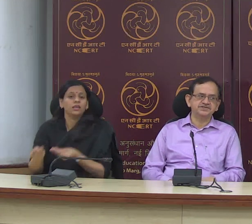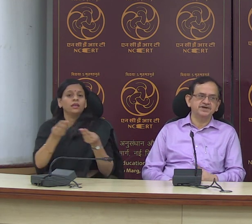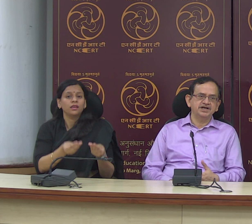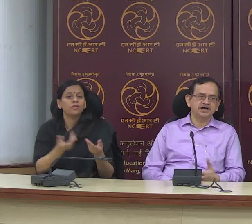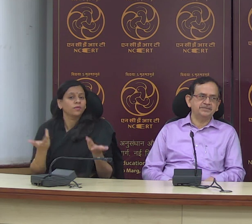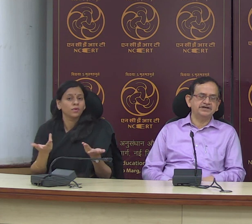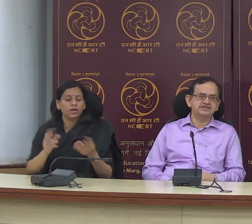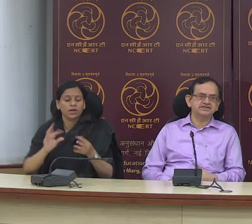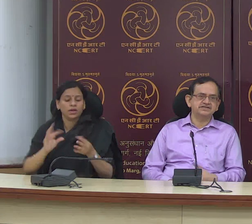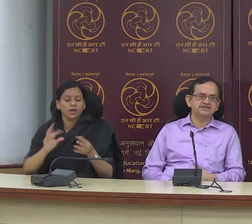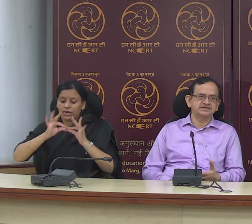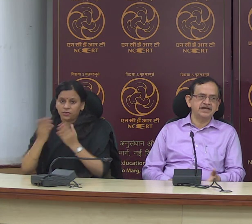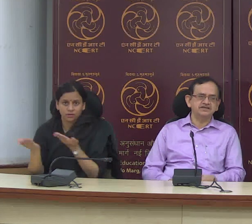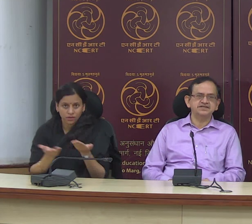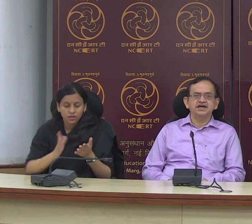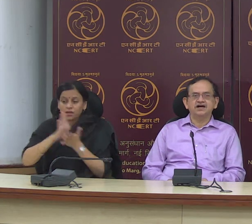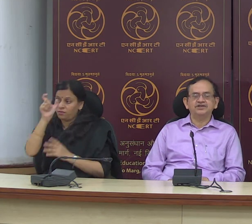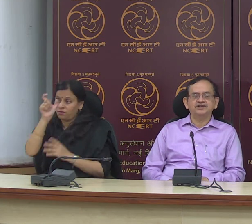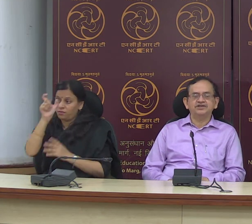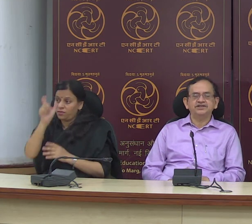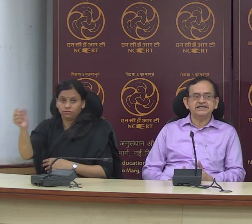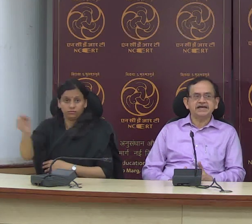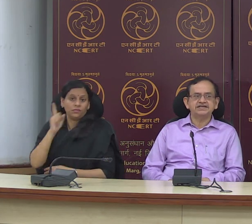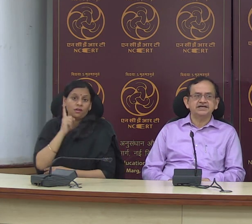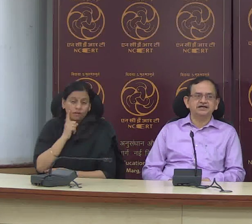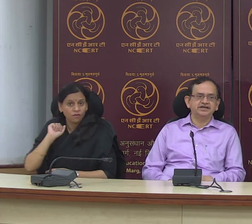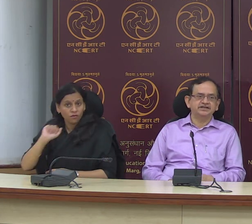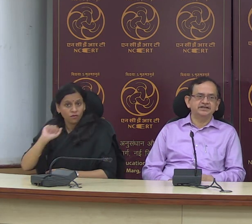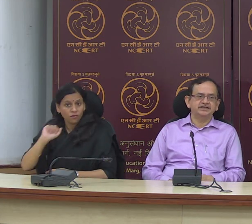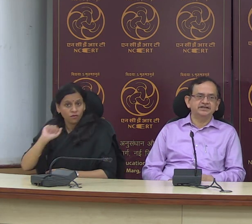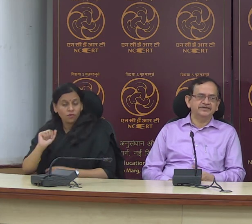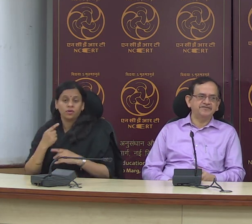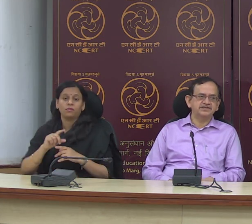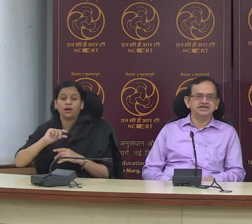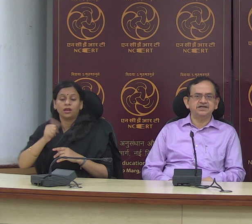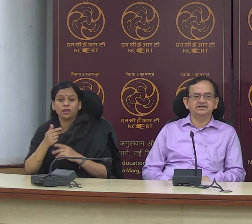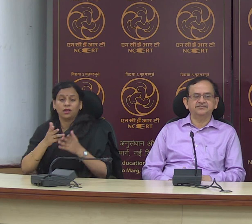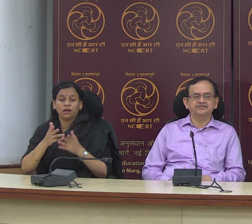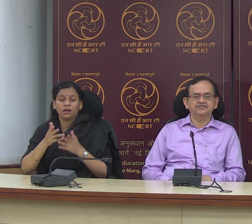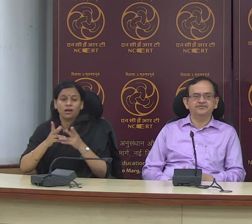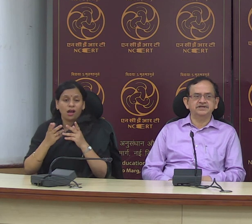services of interpreters and signers, on the other hand, the graphics,